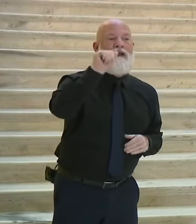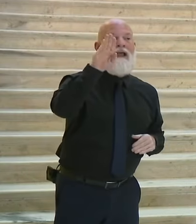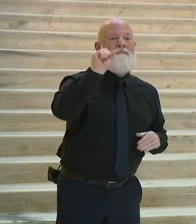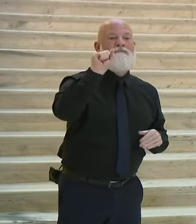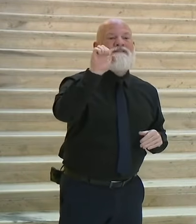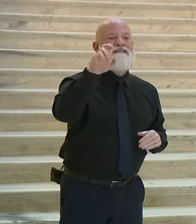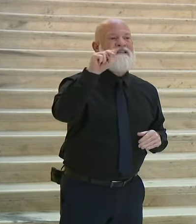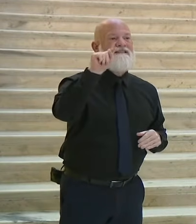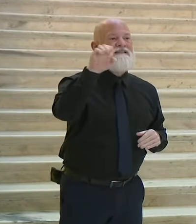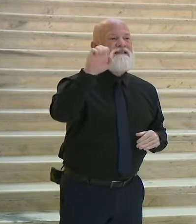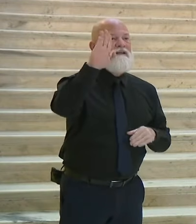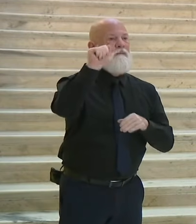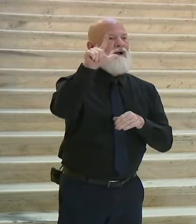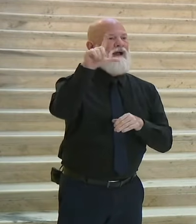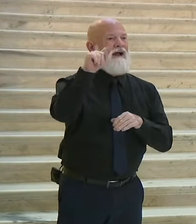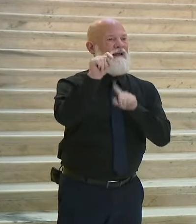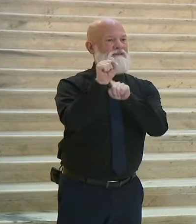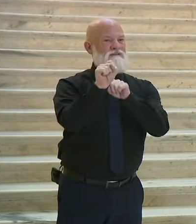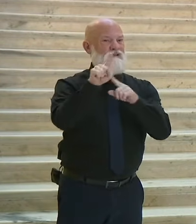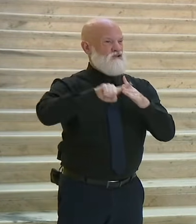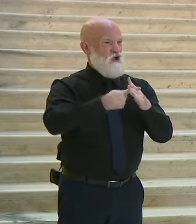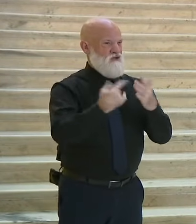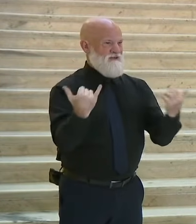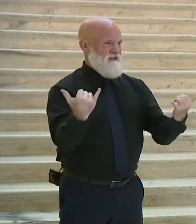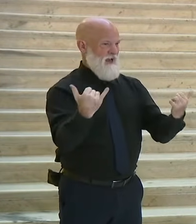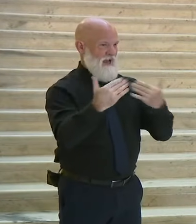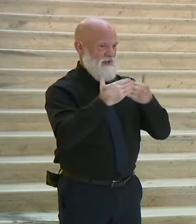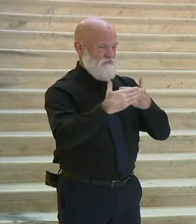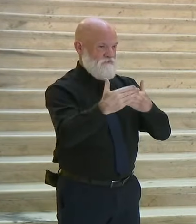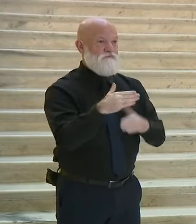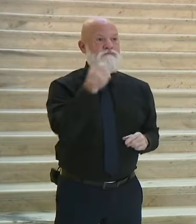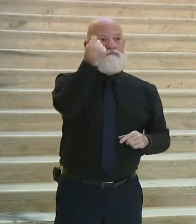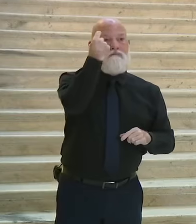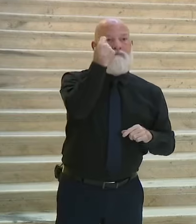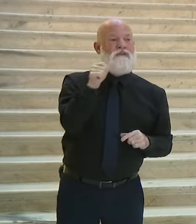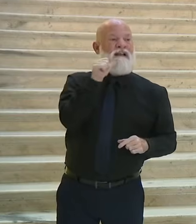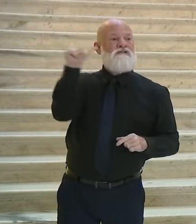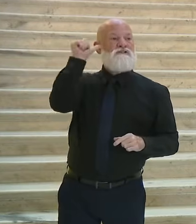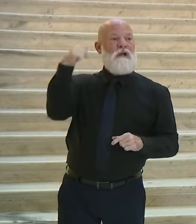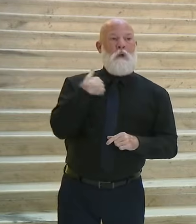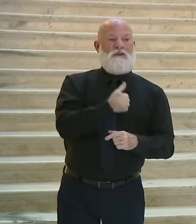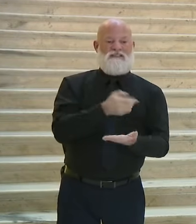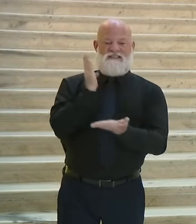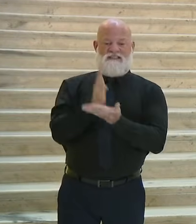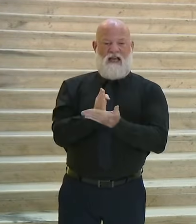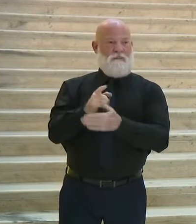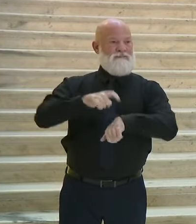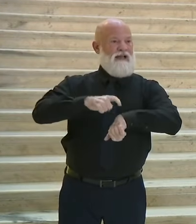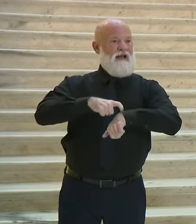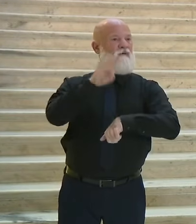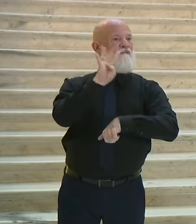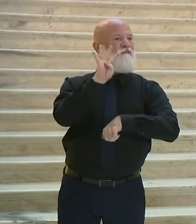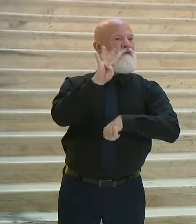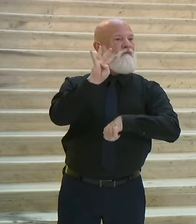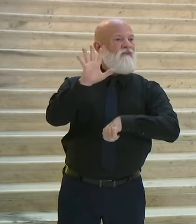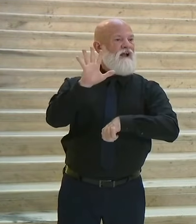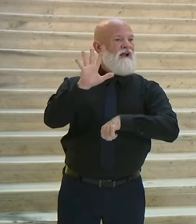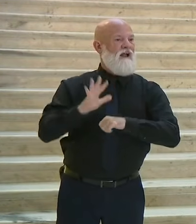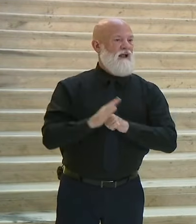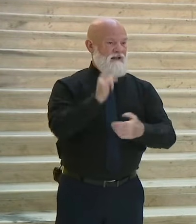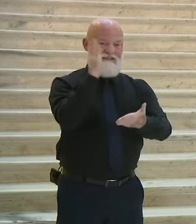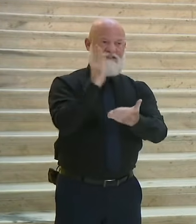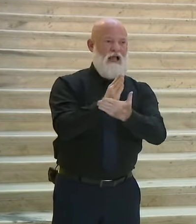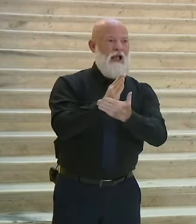they quit at 4:45. Today, they're quitting at 5 o'clock, and their plan tomorrow is to scan from 7 a.m. to 11 p.m. to get through the balance